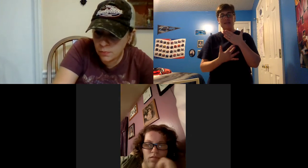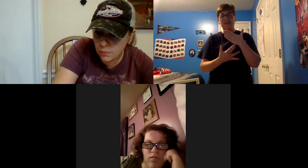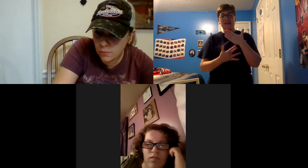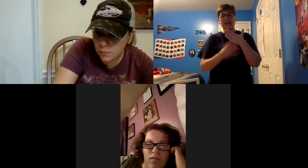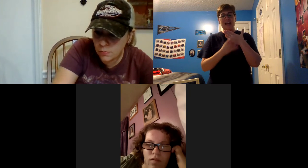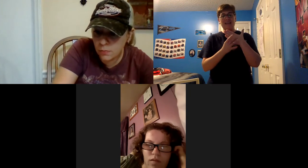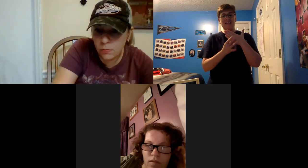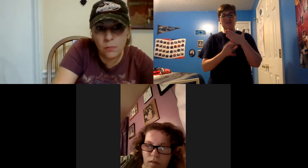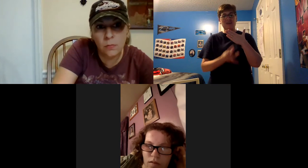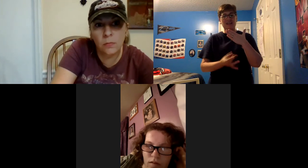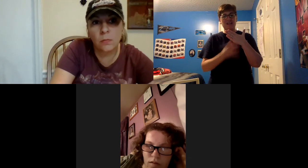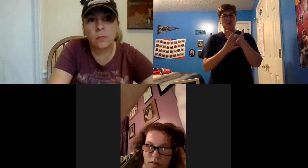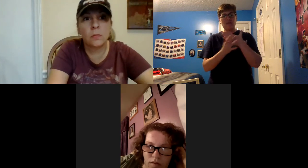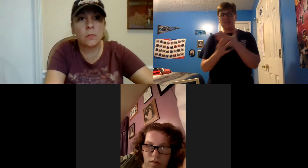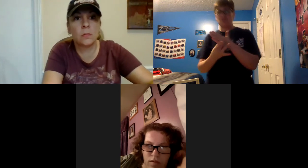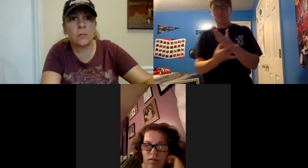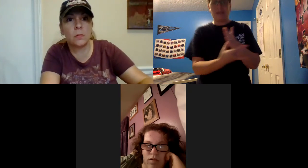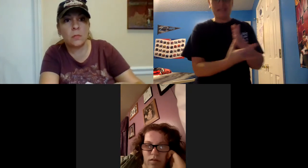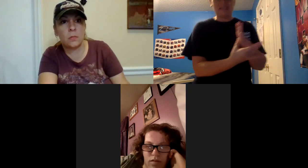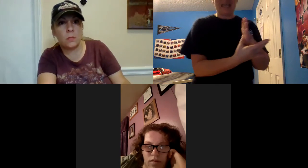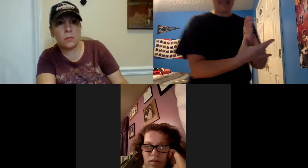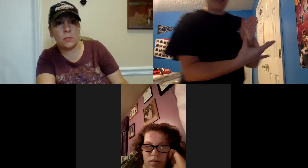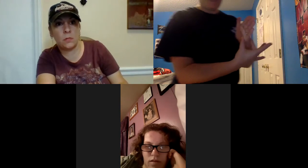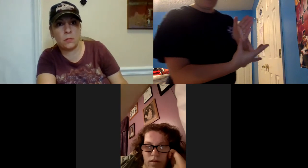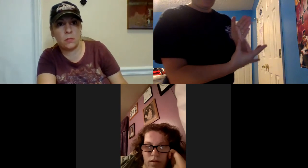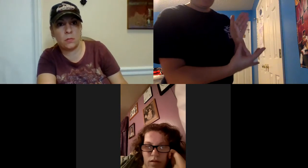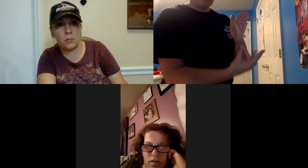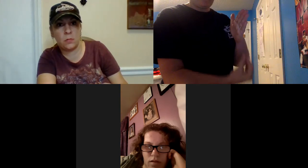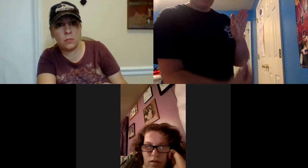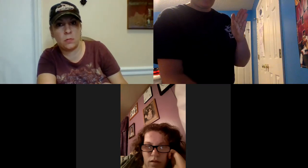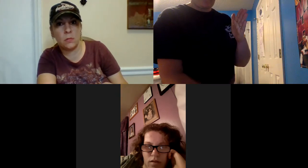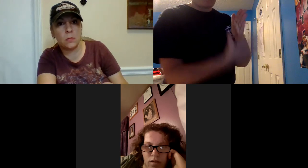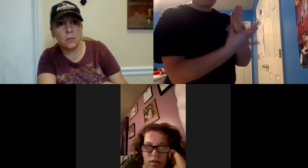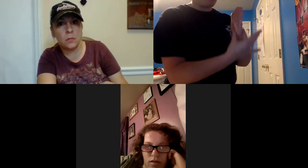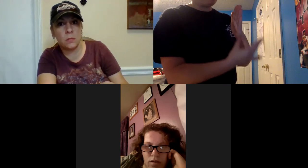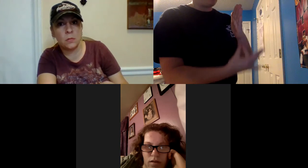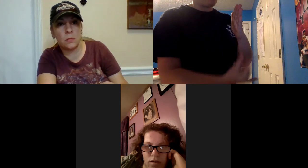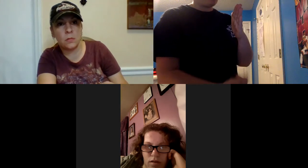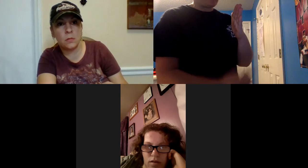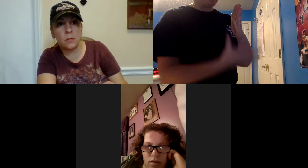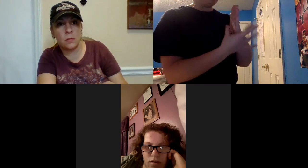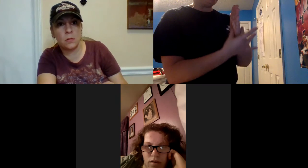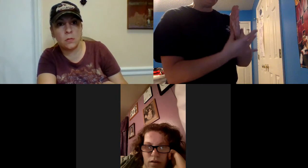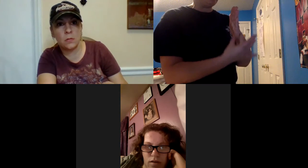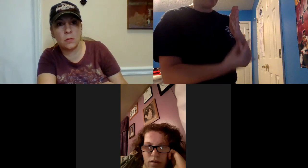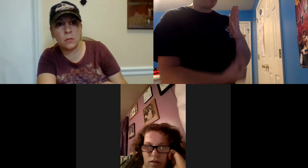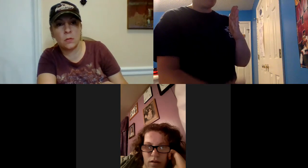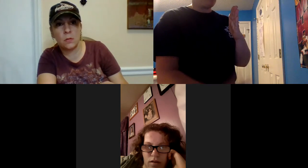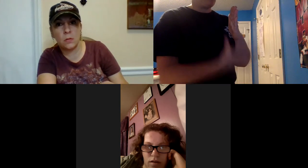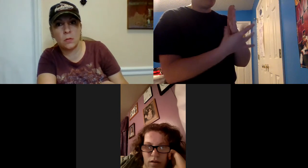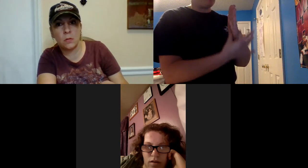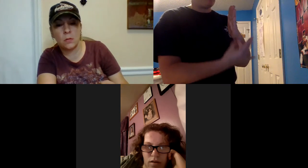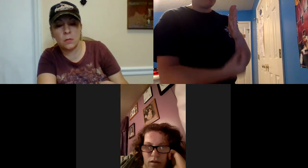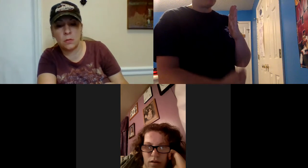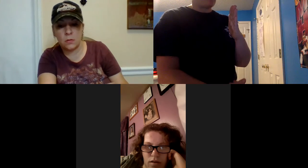blood, and then you've got like grease strippings, and I think it's like that. But that one, I can't